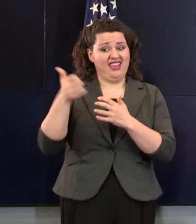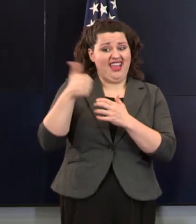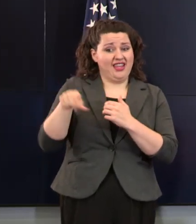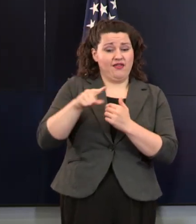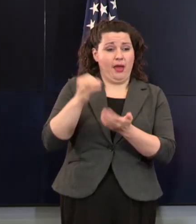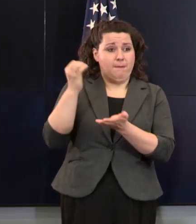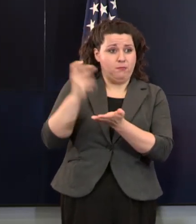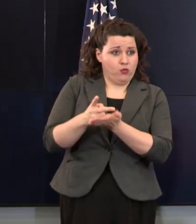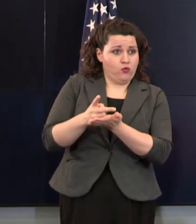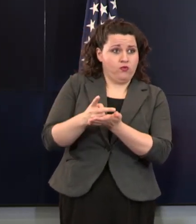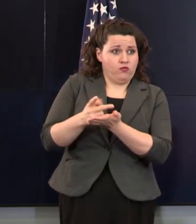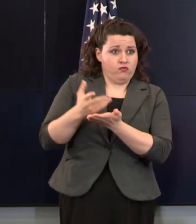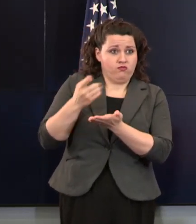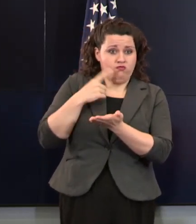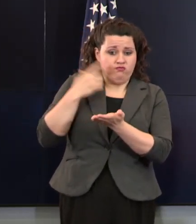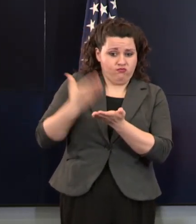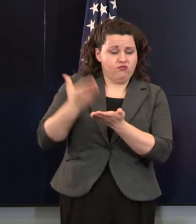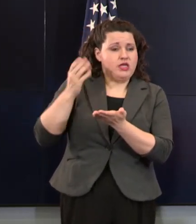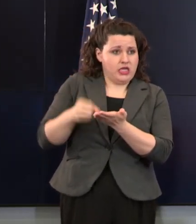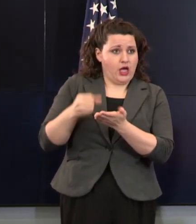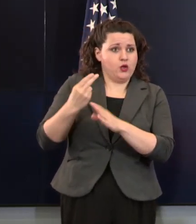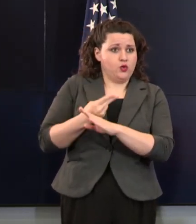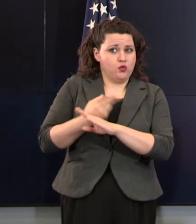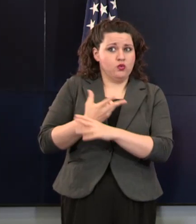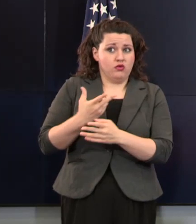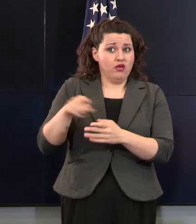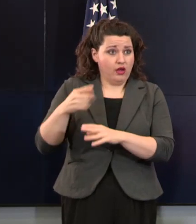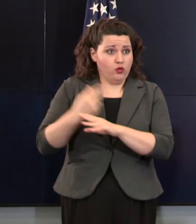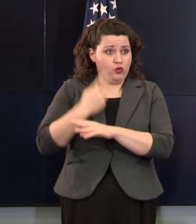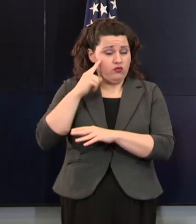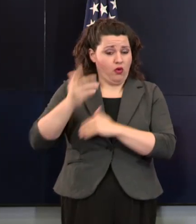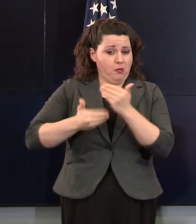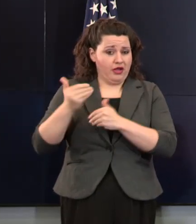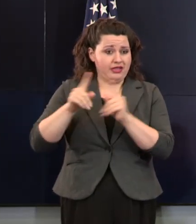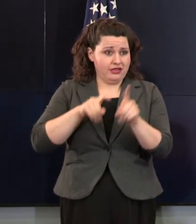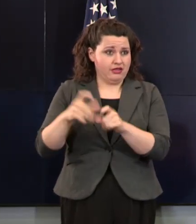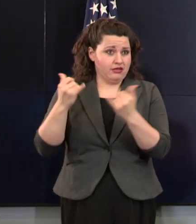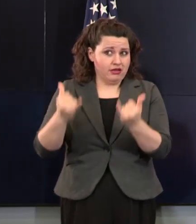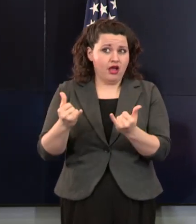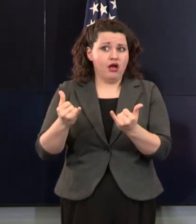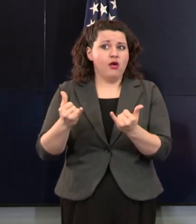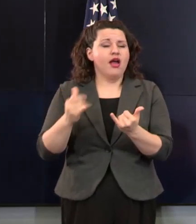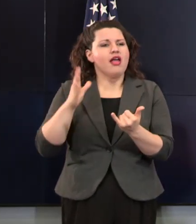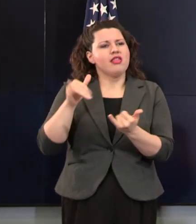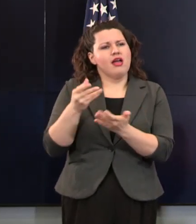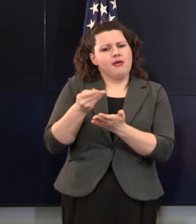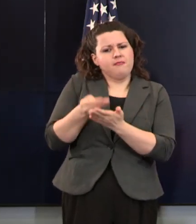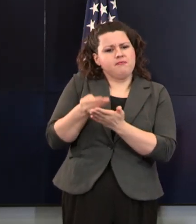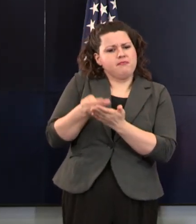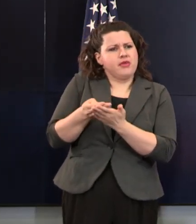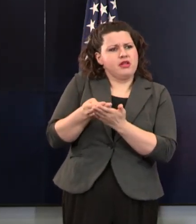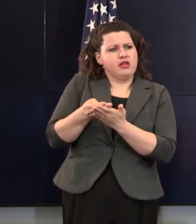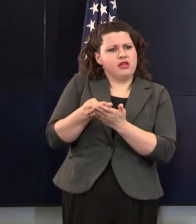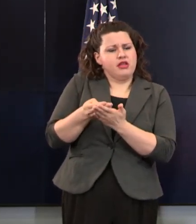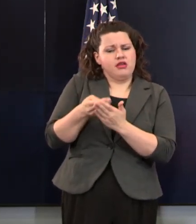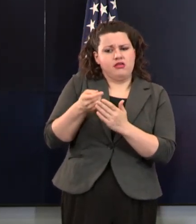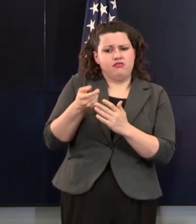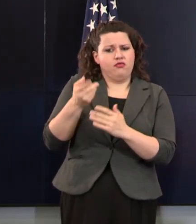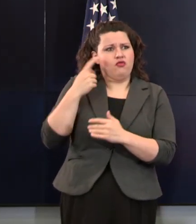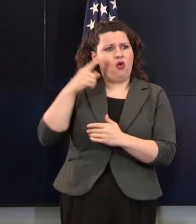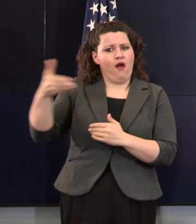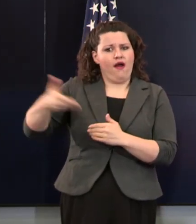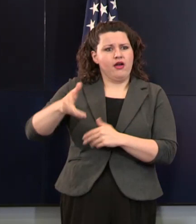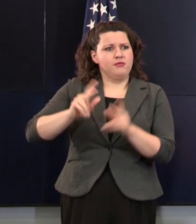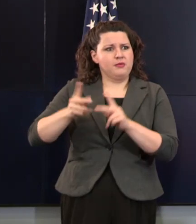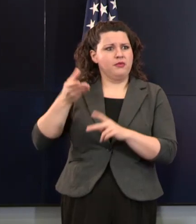have been validated and approved for use, are they being used to process tests? And where's the money coming from to hire the